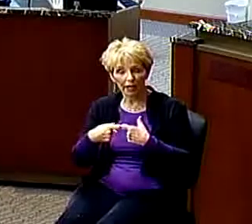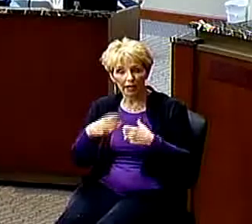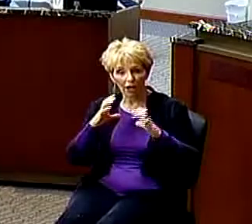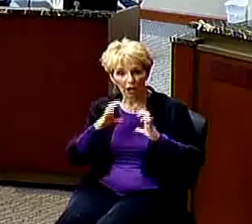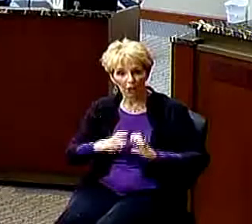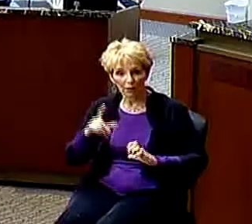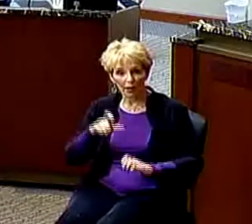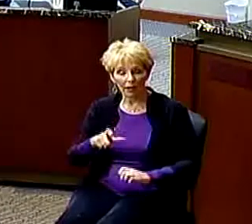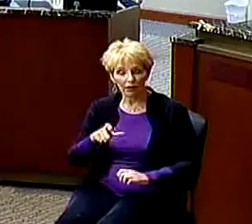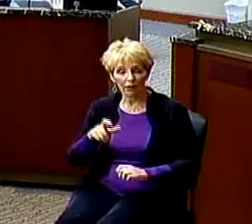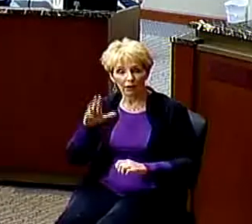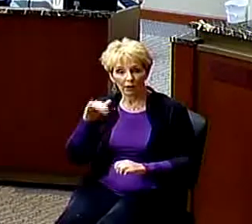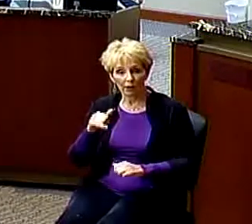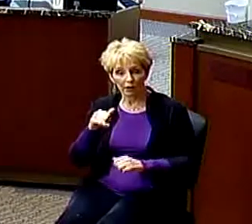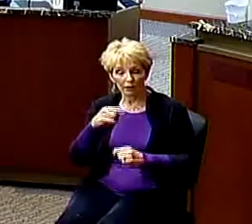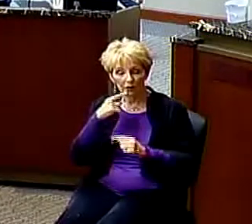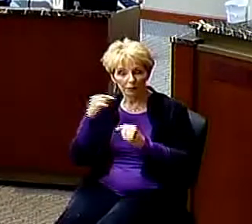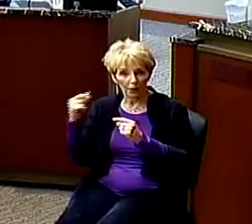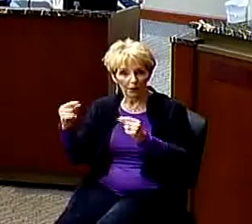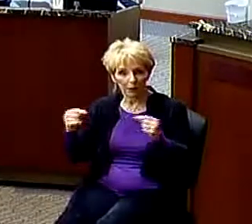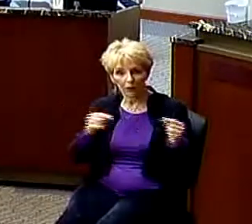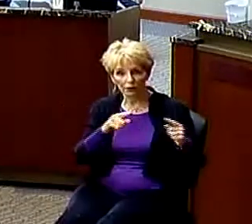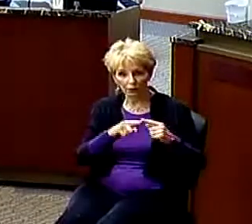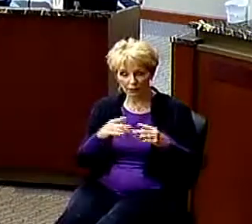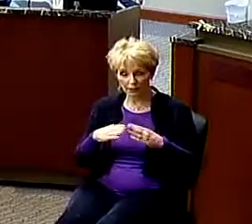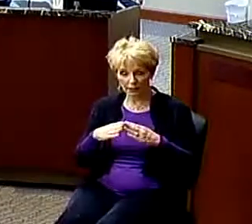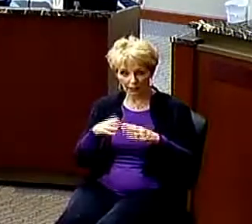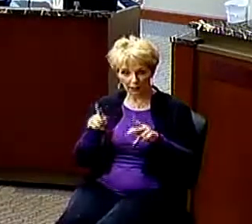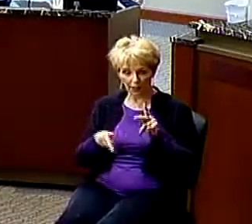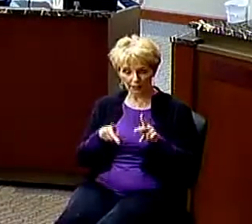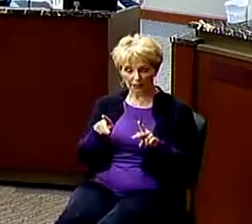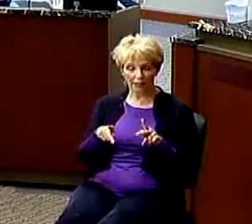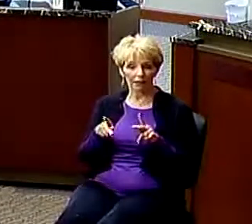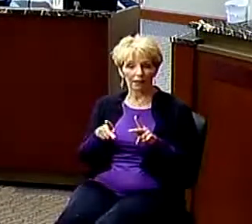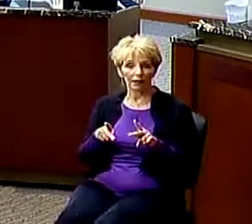had to travel by word of mouth to city residences.